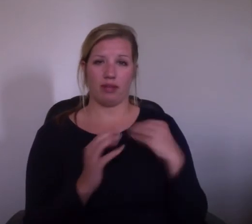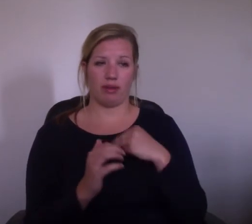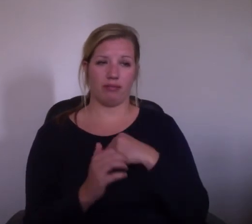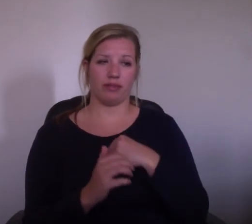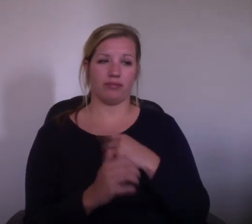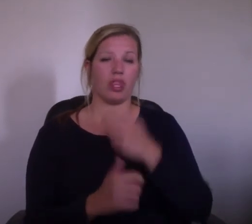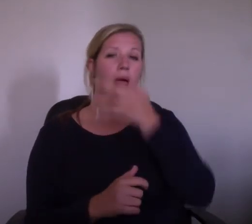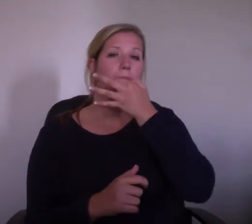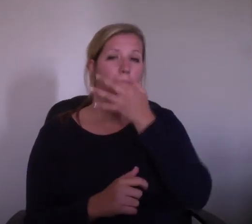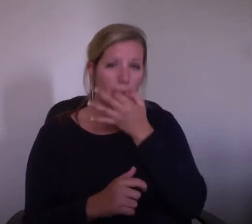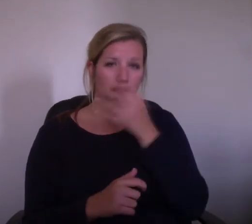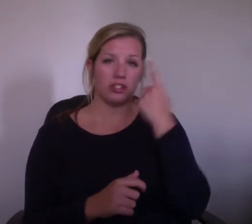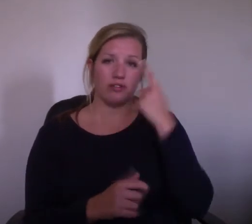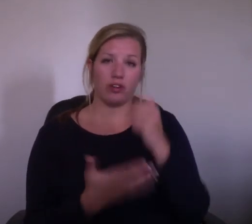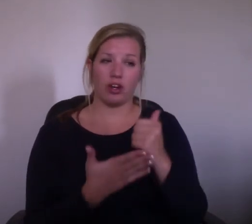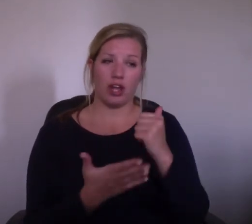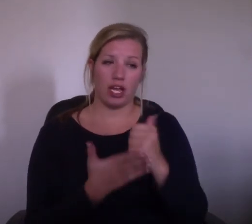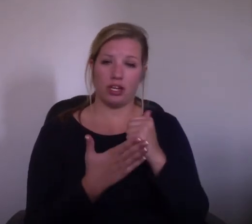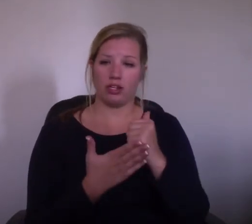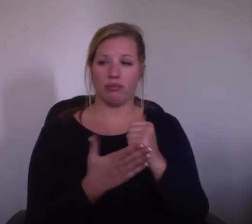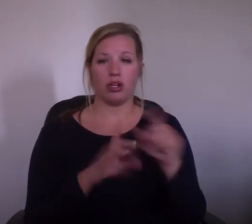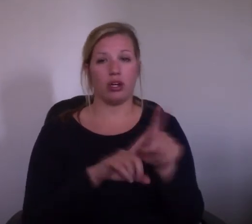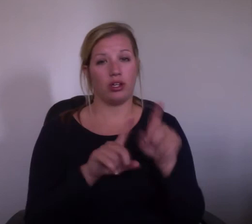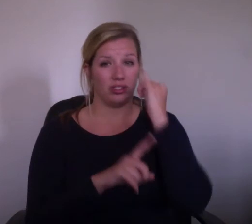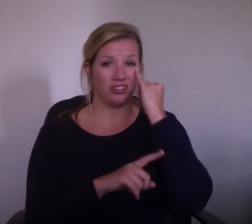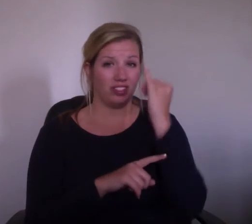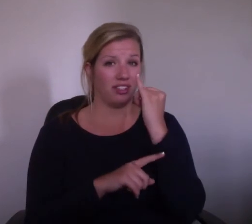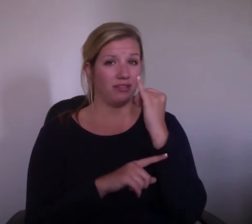for help, especially if you might be trapped in your home